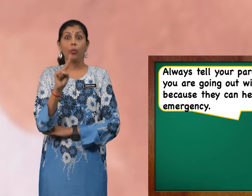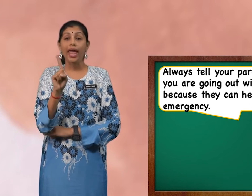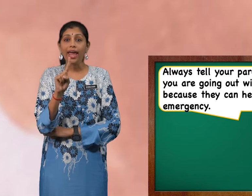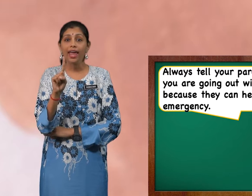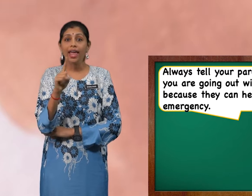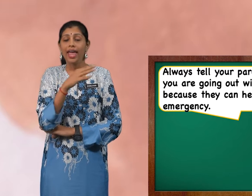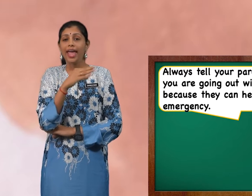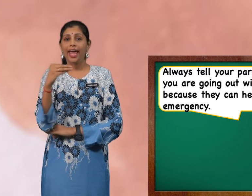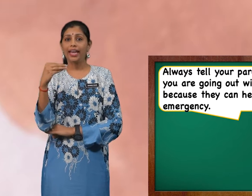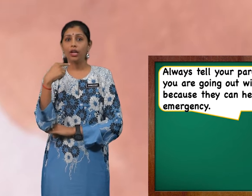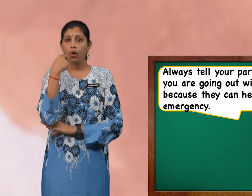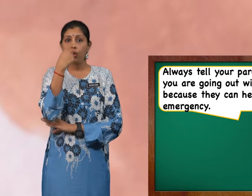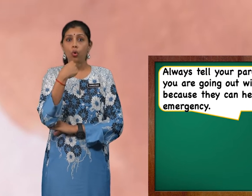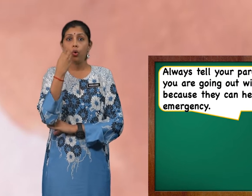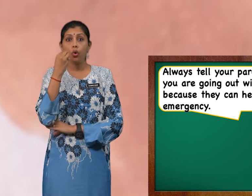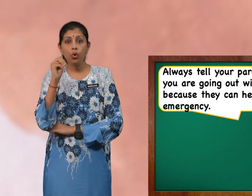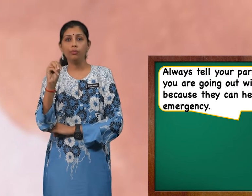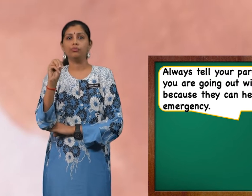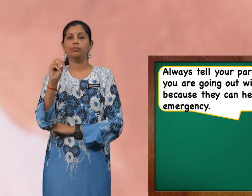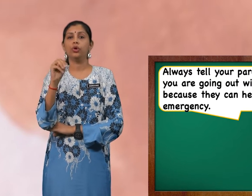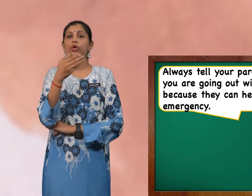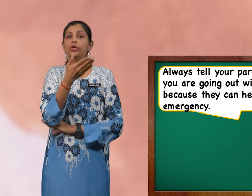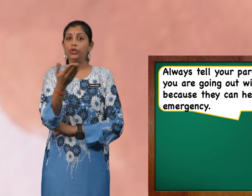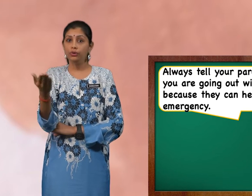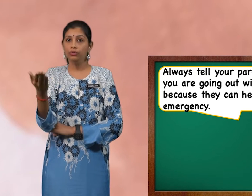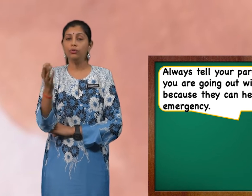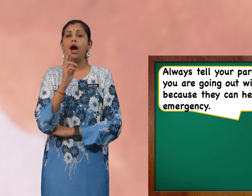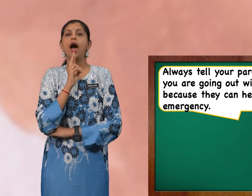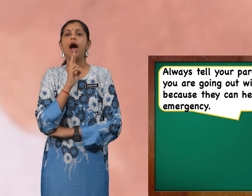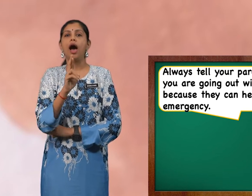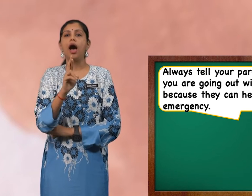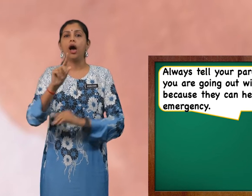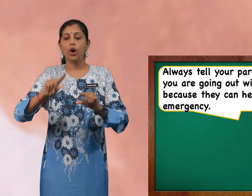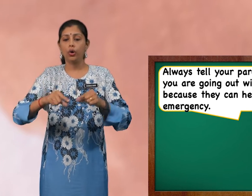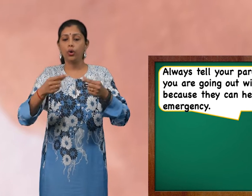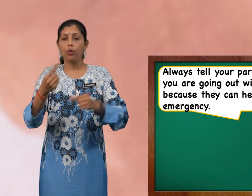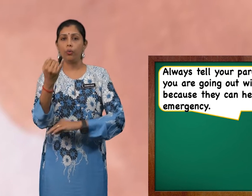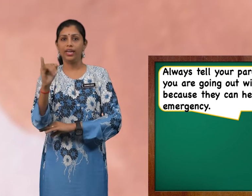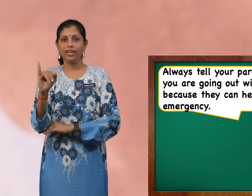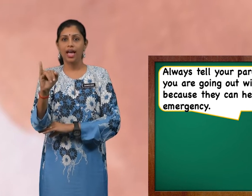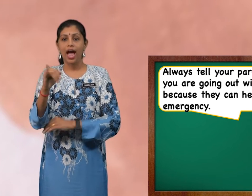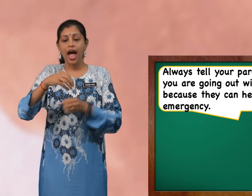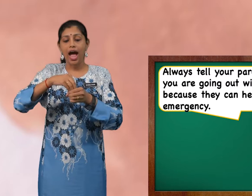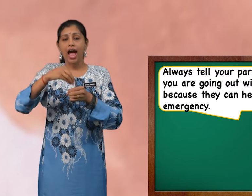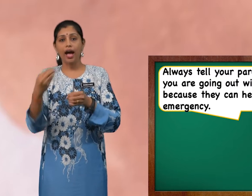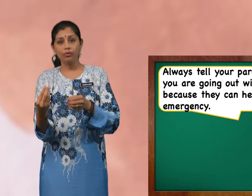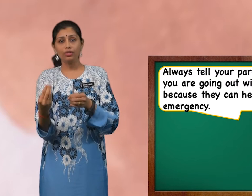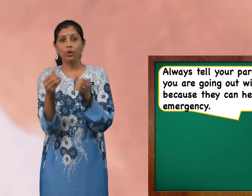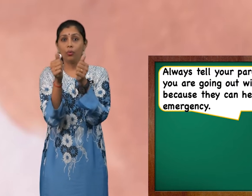where and whom you are going out